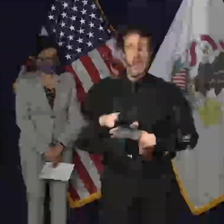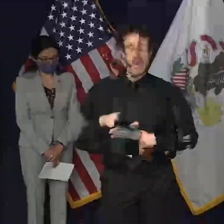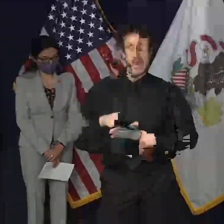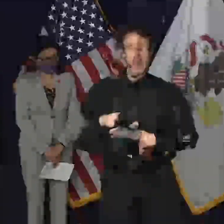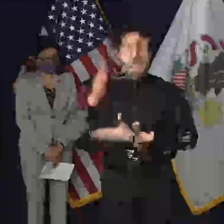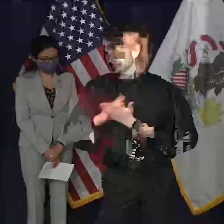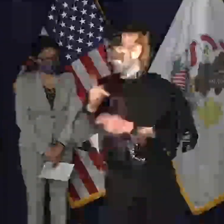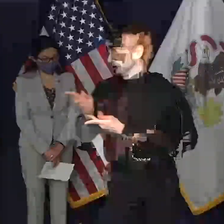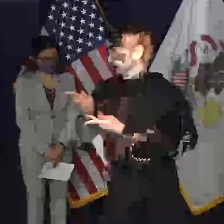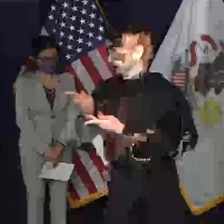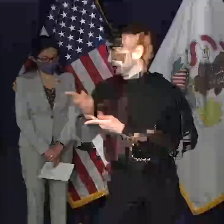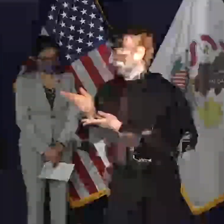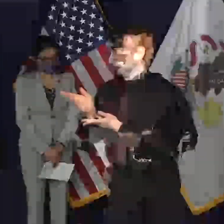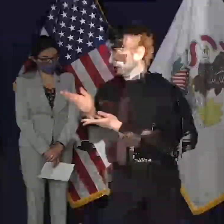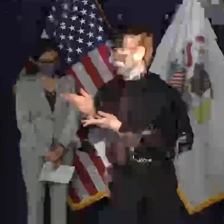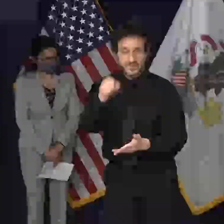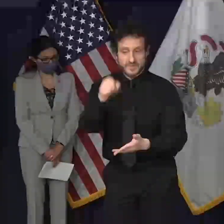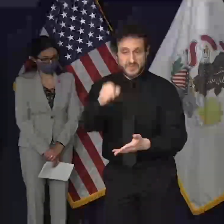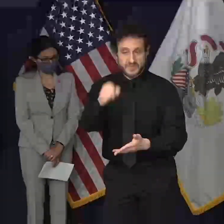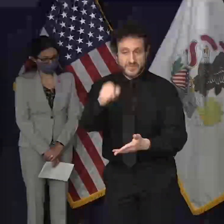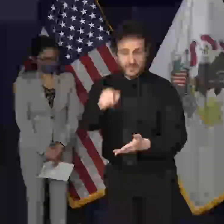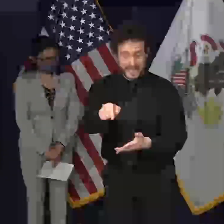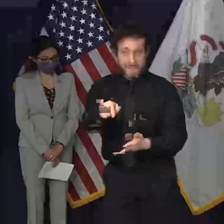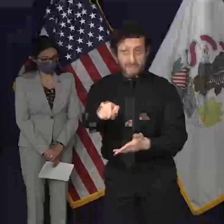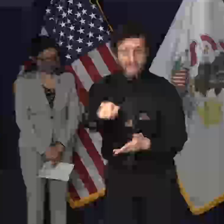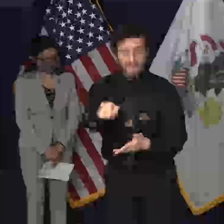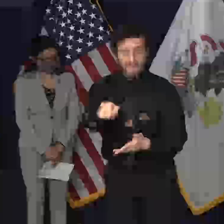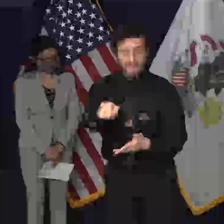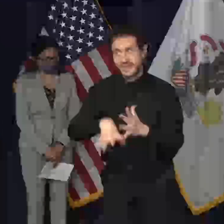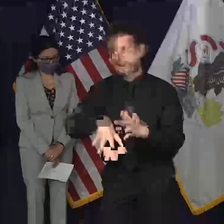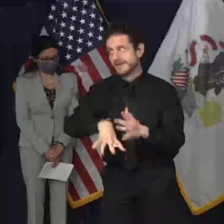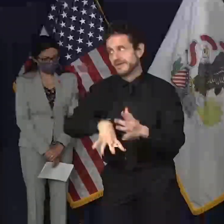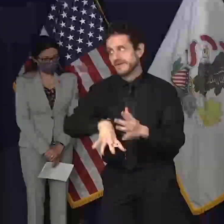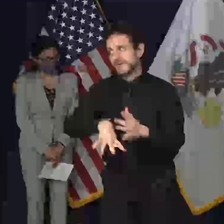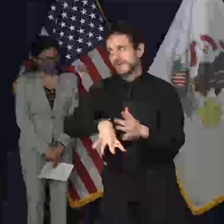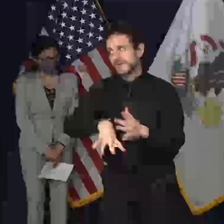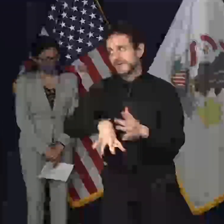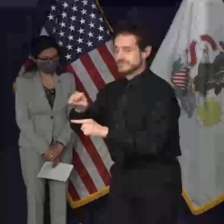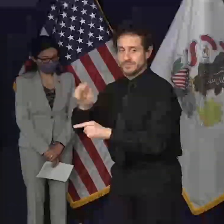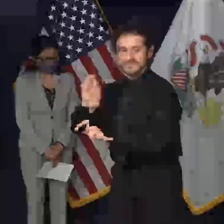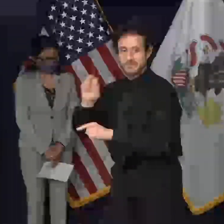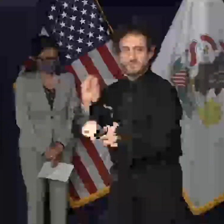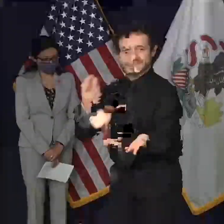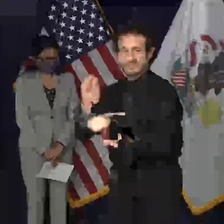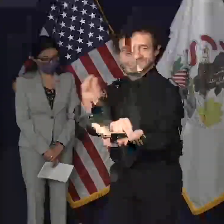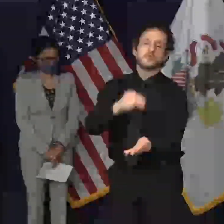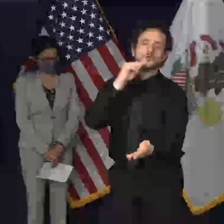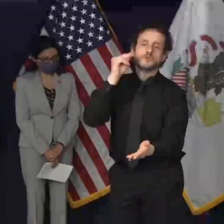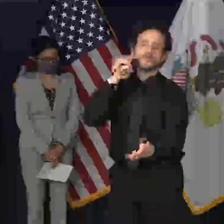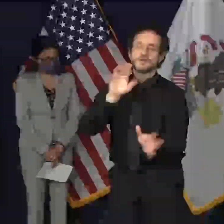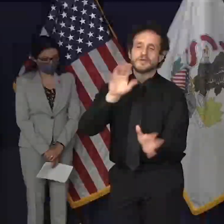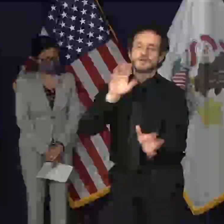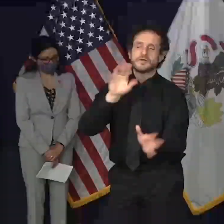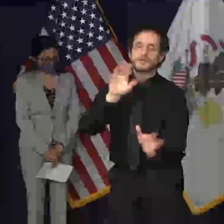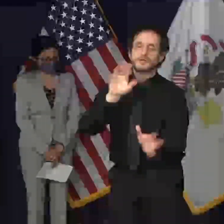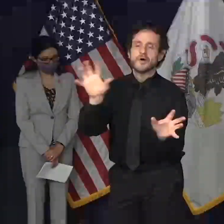Like, it's definitely part of the community. So I can't separate it and say that that's not part. If there are significant outbreaks